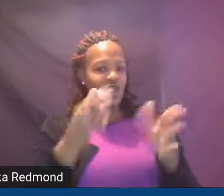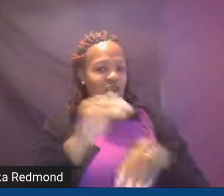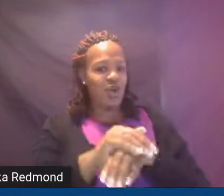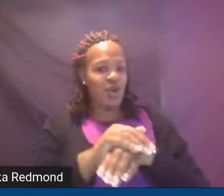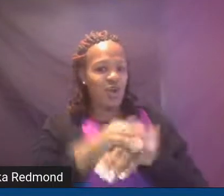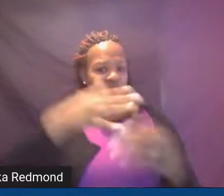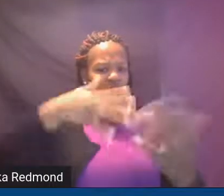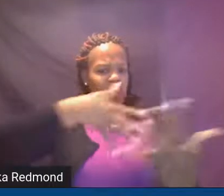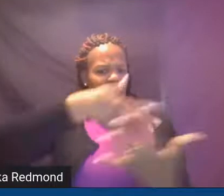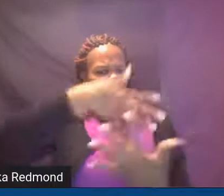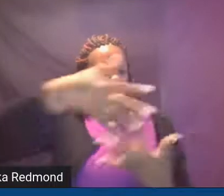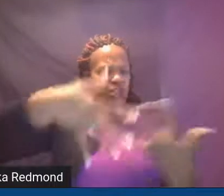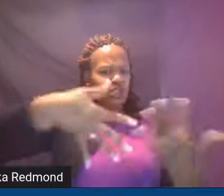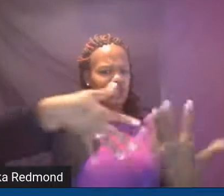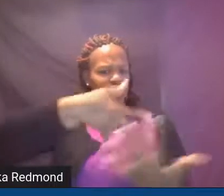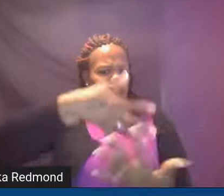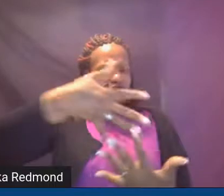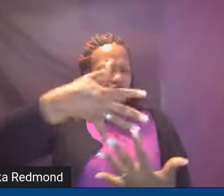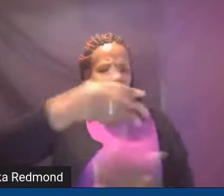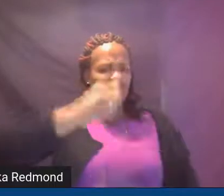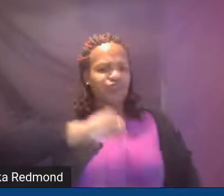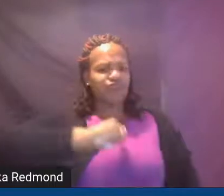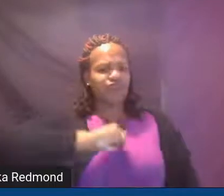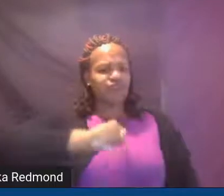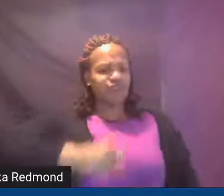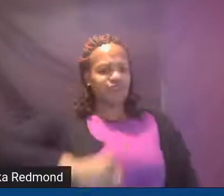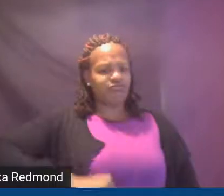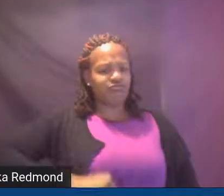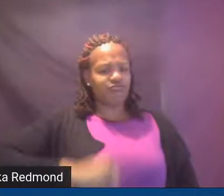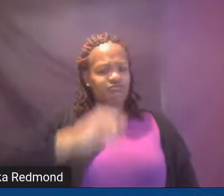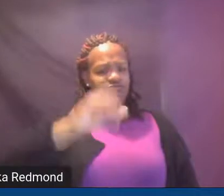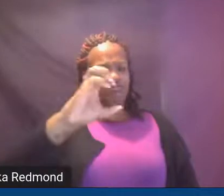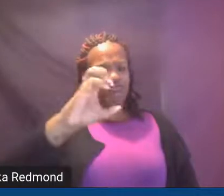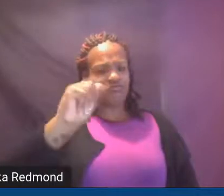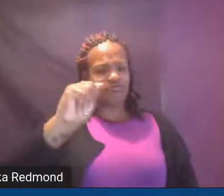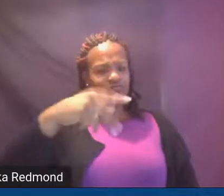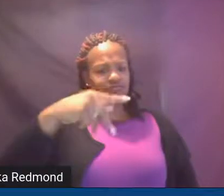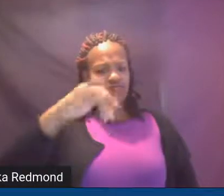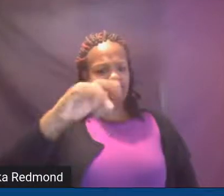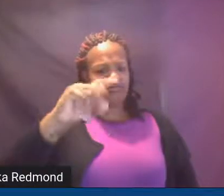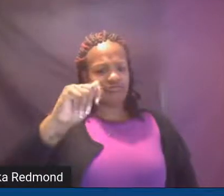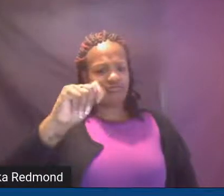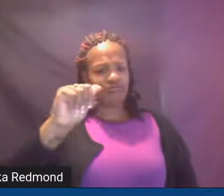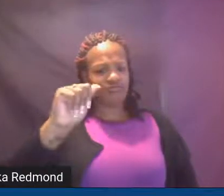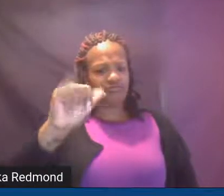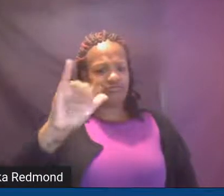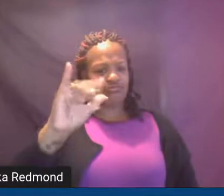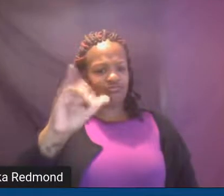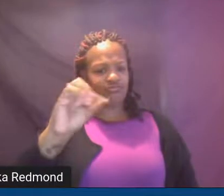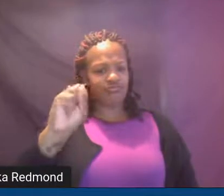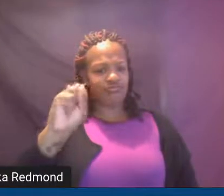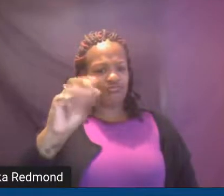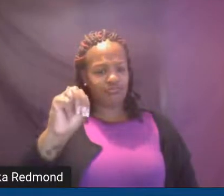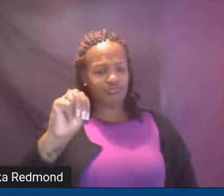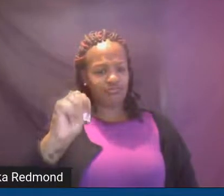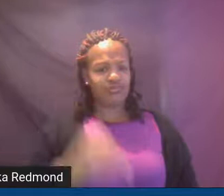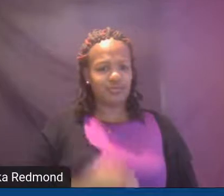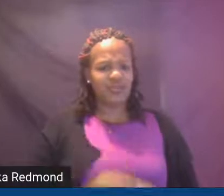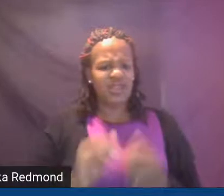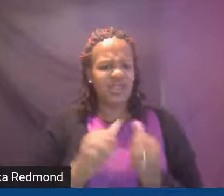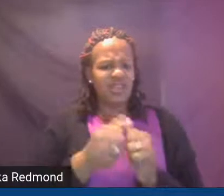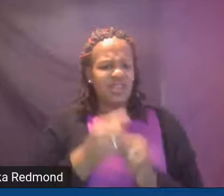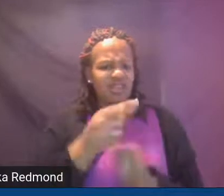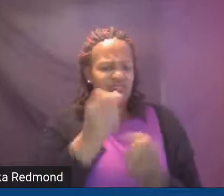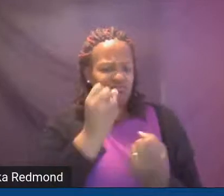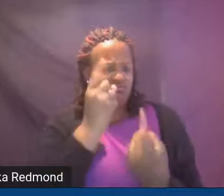capitalism. So tell us, what is social capitalism and how do you see all of us playing that role?